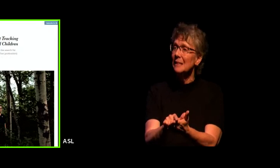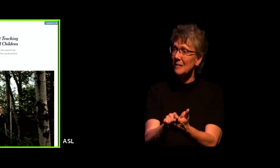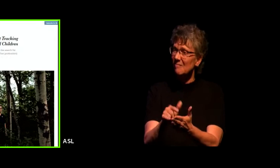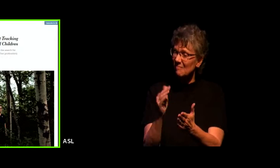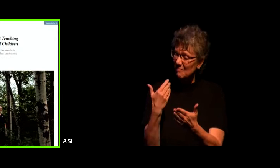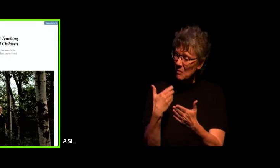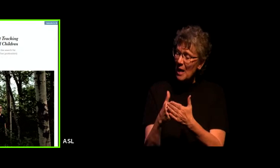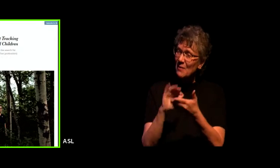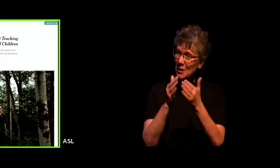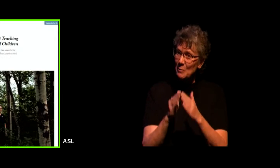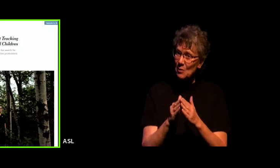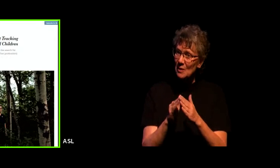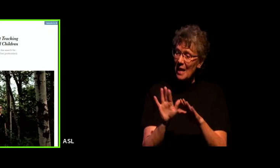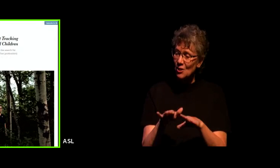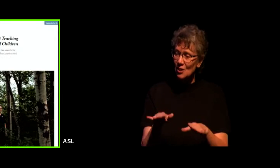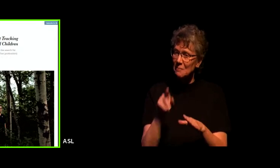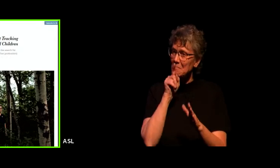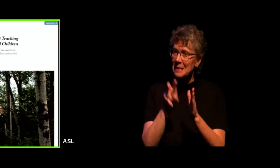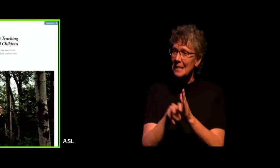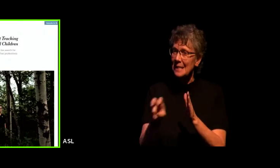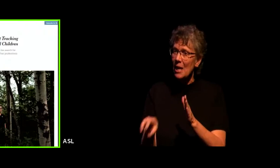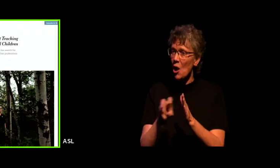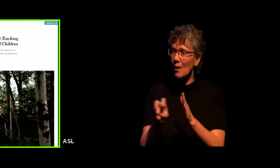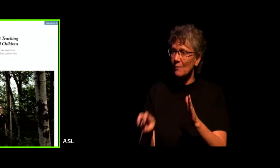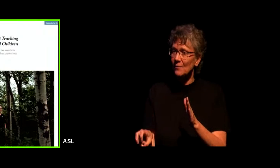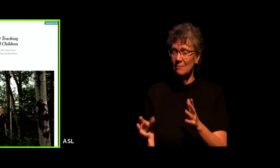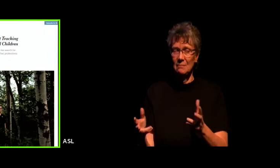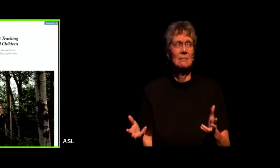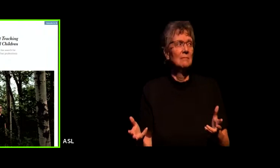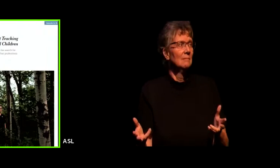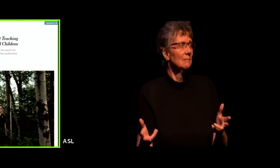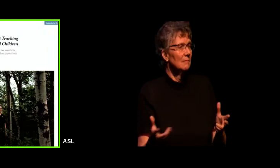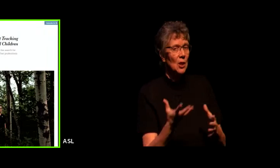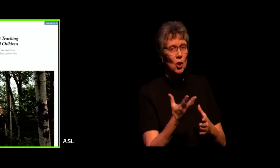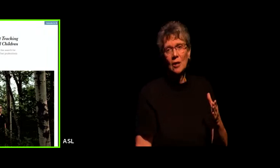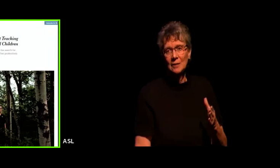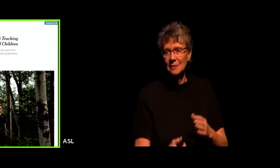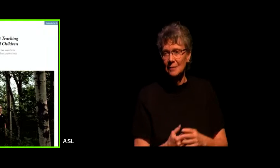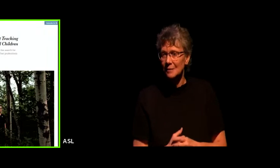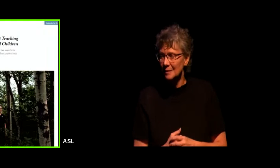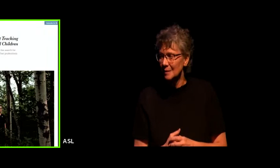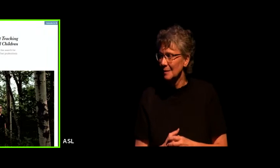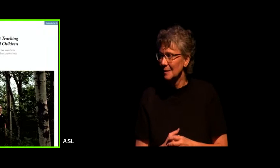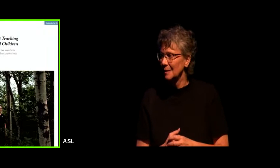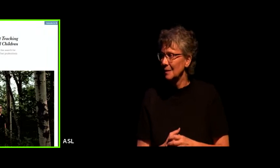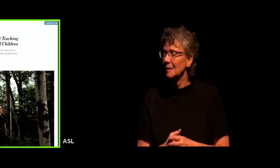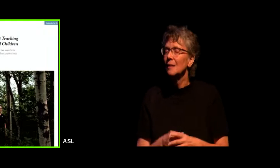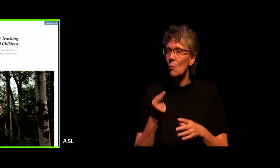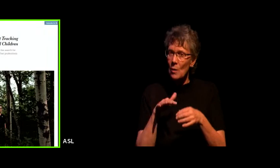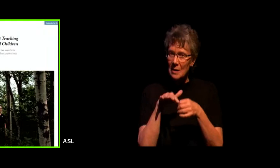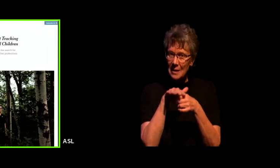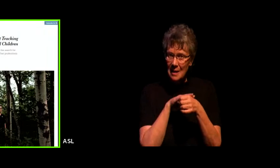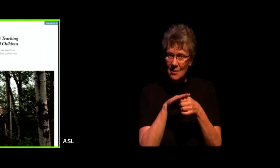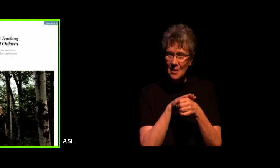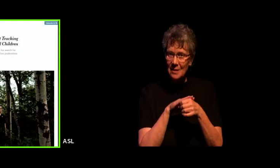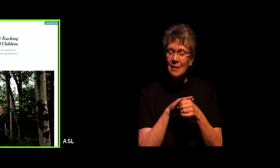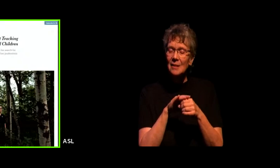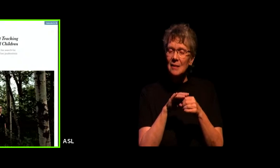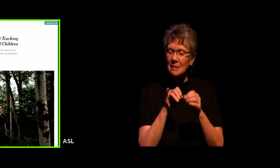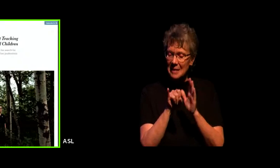And when Tecumseh had announced that they had located potentially 215